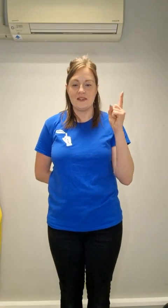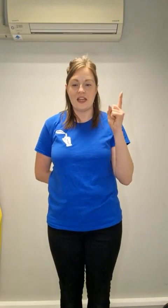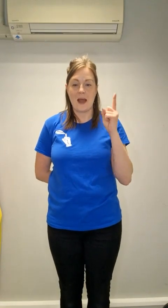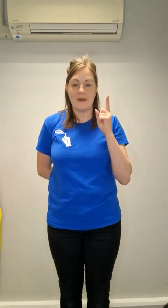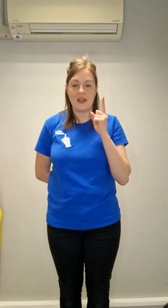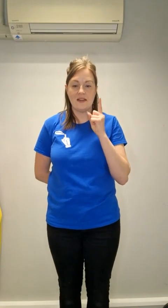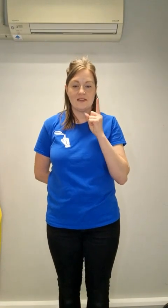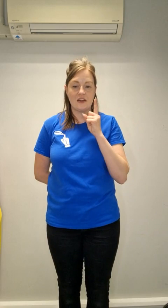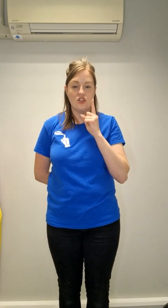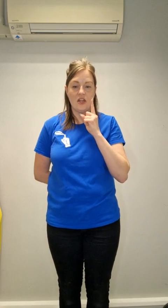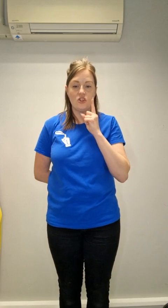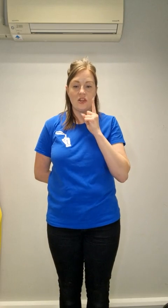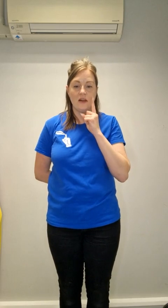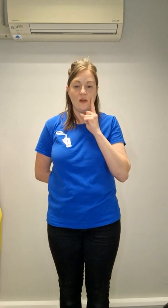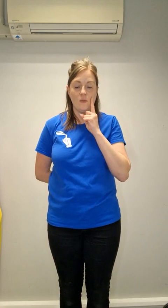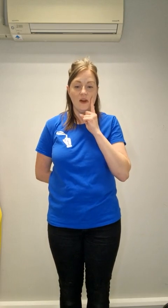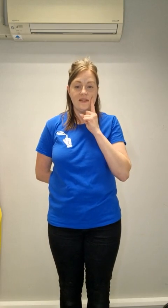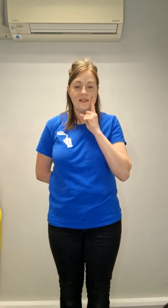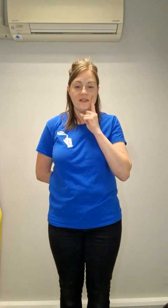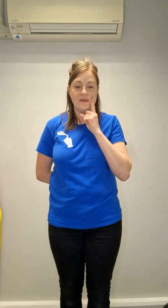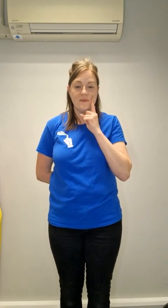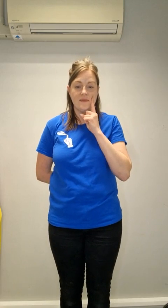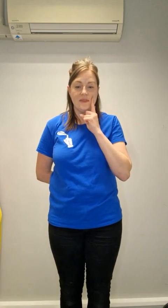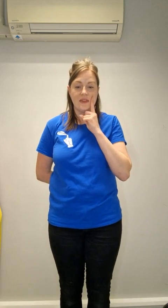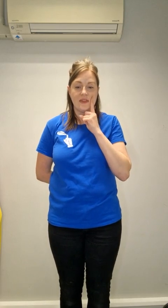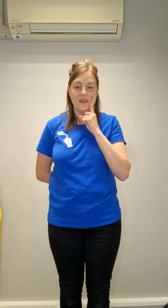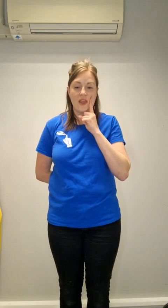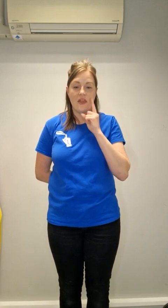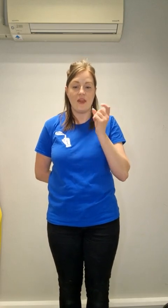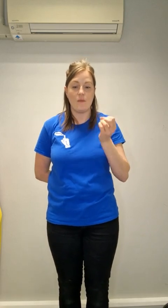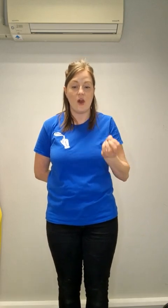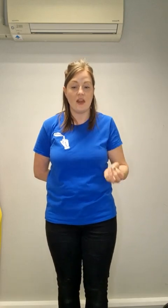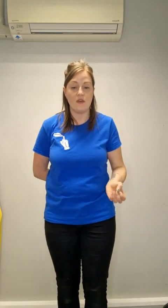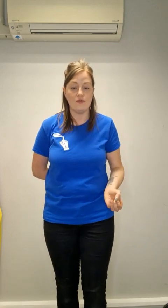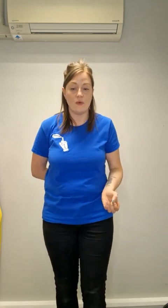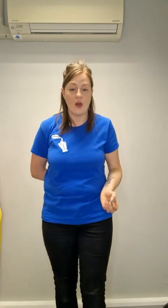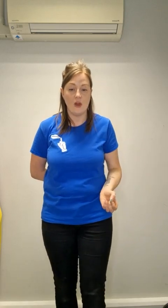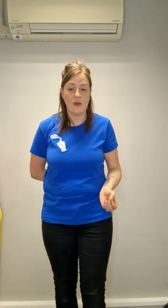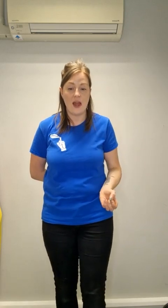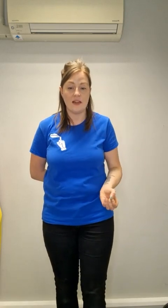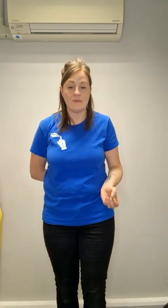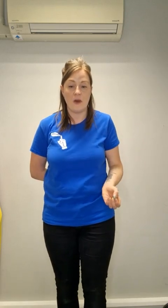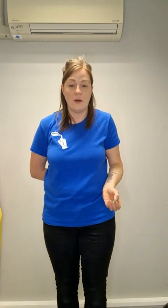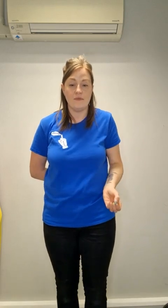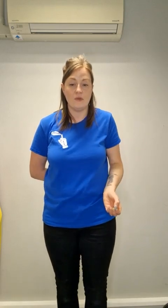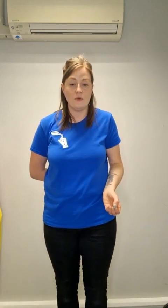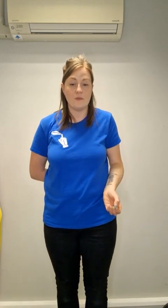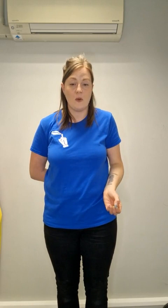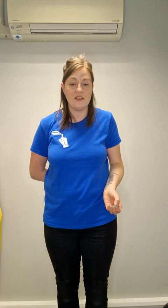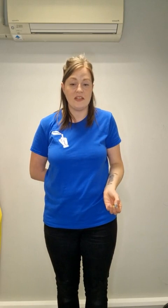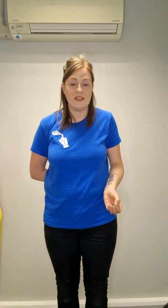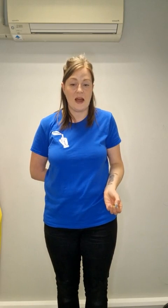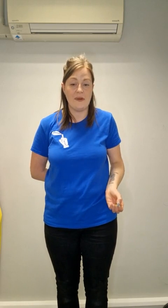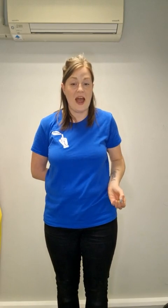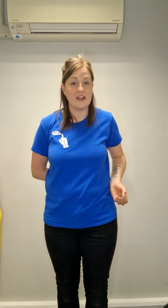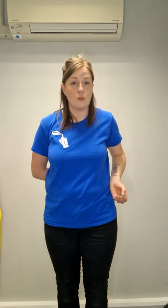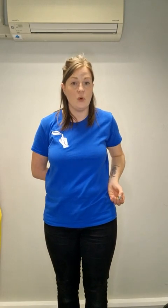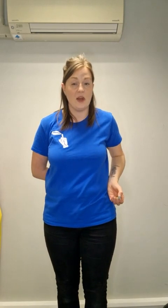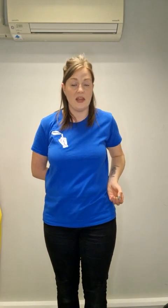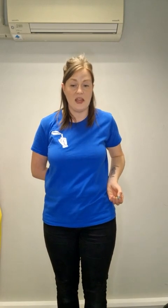tap against our cheek gently once, then working full O hand, palm forward pointing down at working